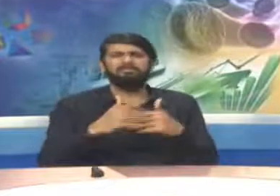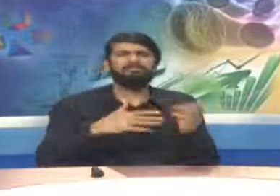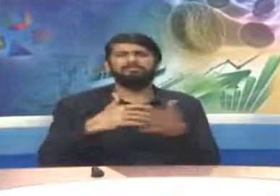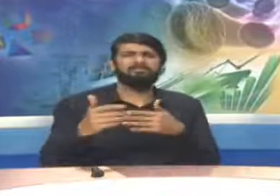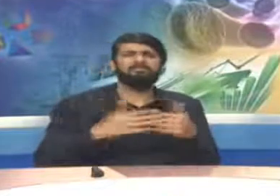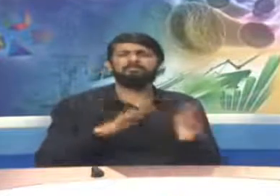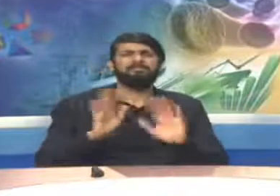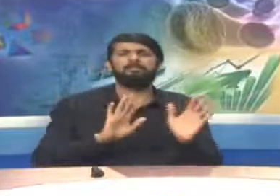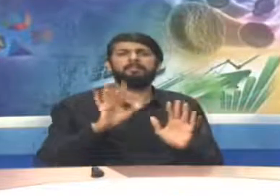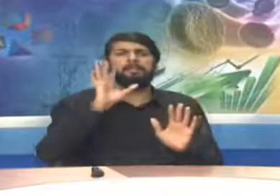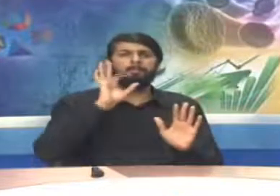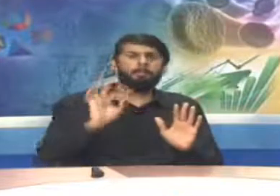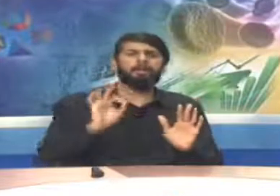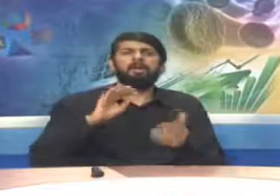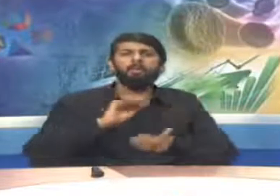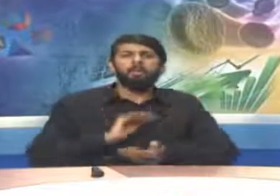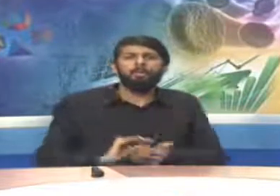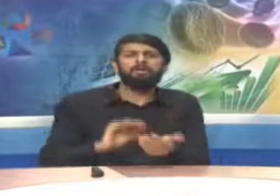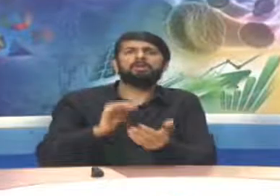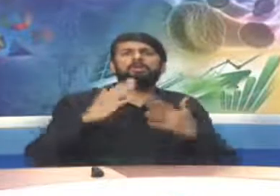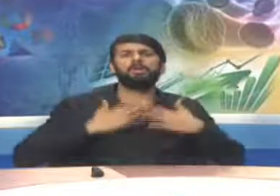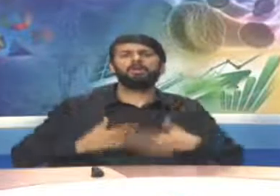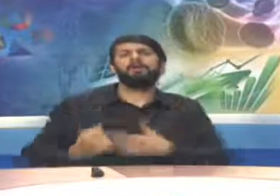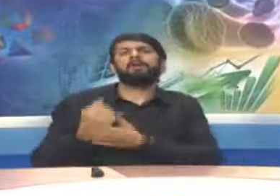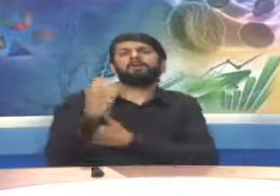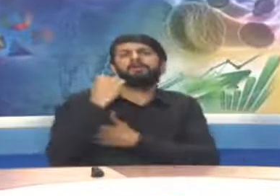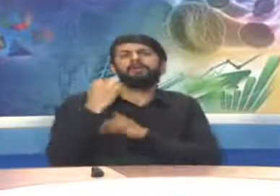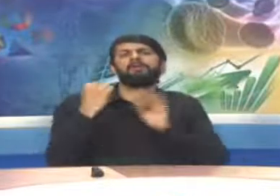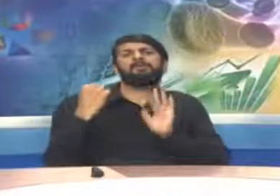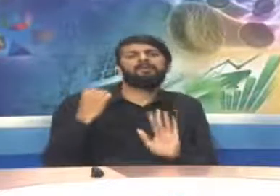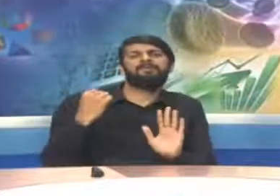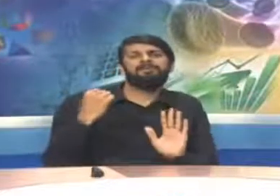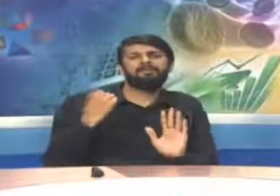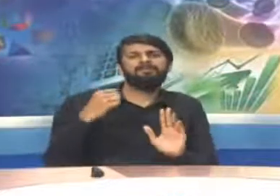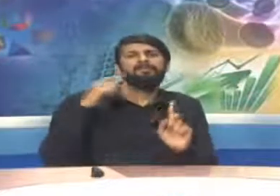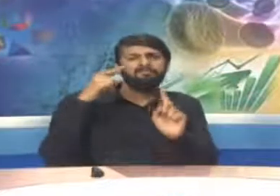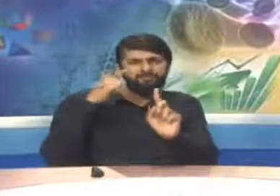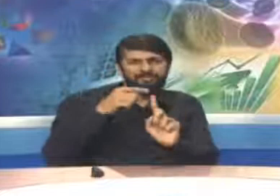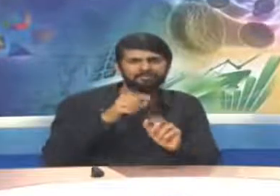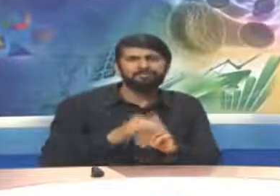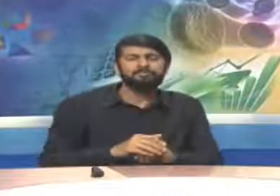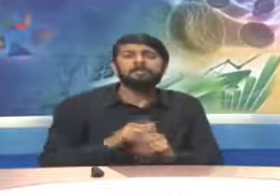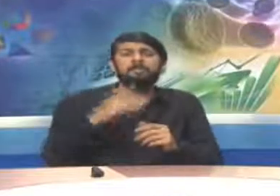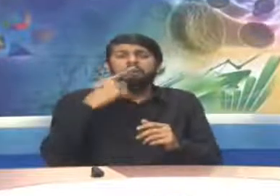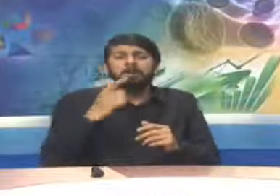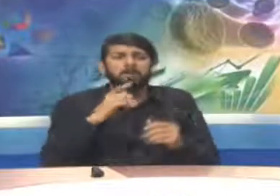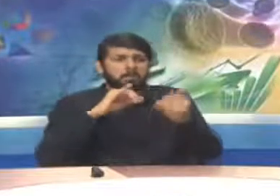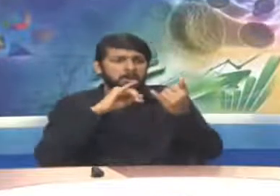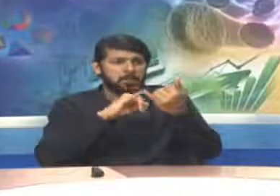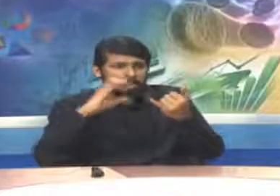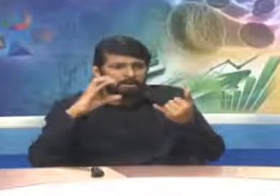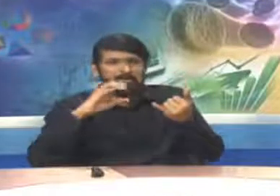born as human being, not as an upper caste being or a Dalit.